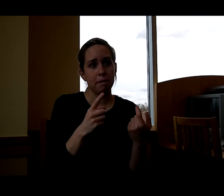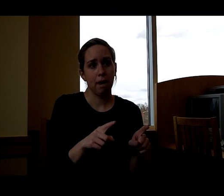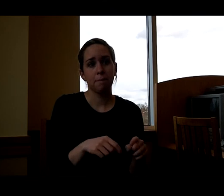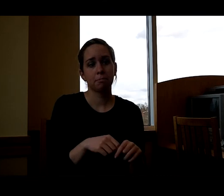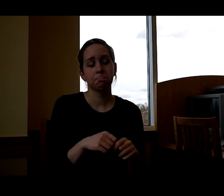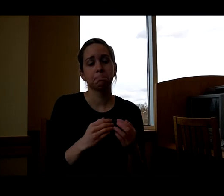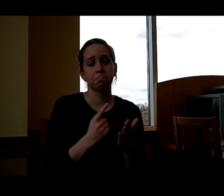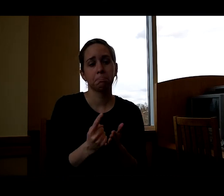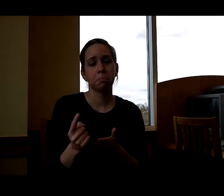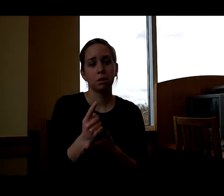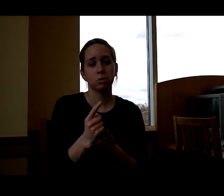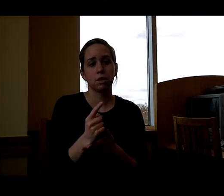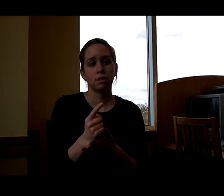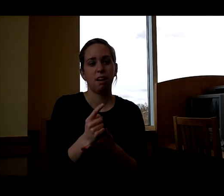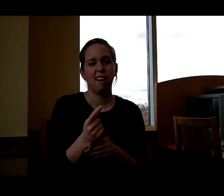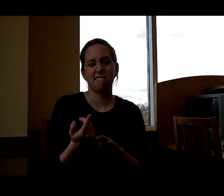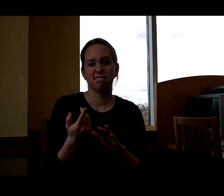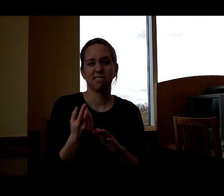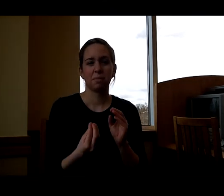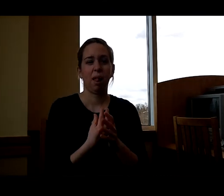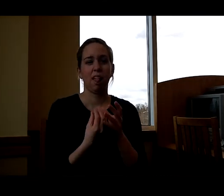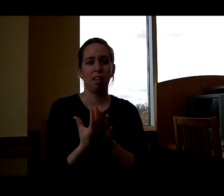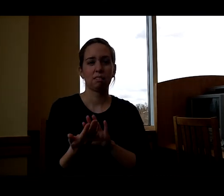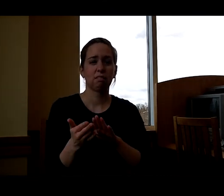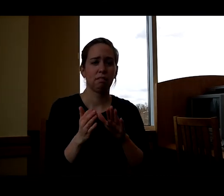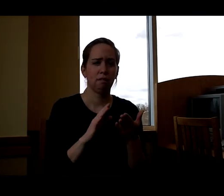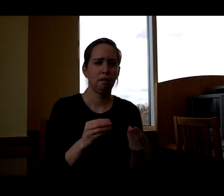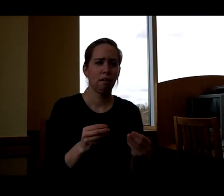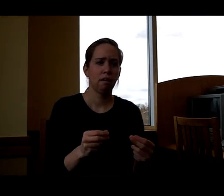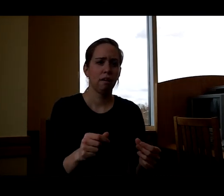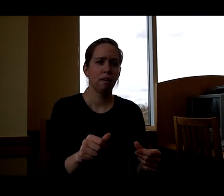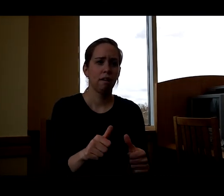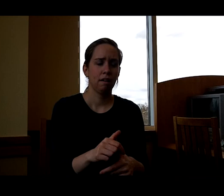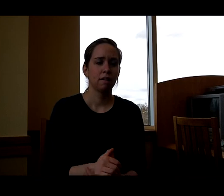and kills everybody's plant that they recently put down. Okay. That's a frost.